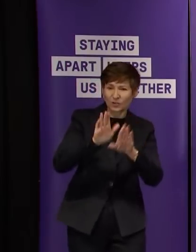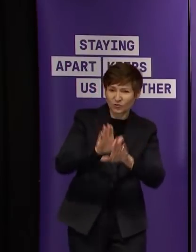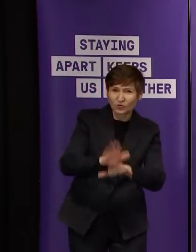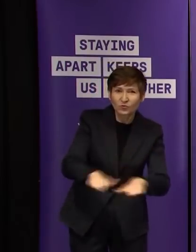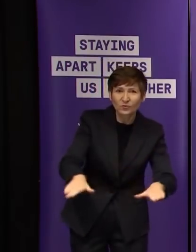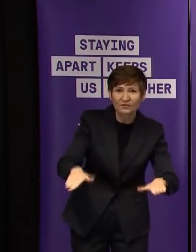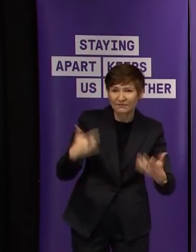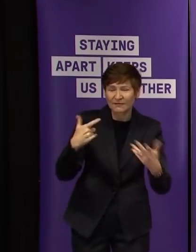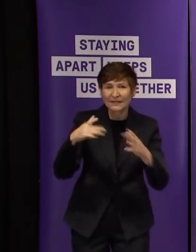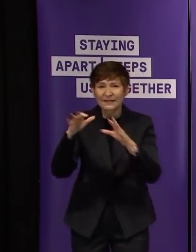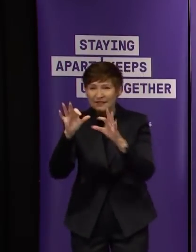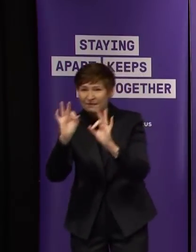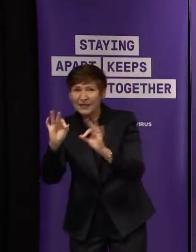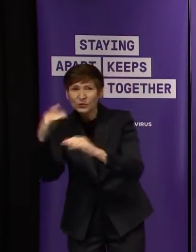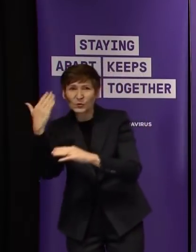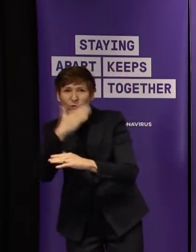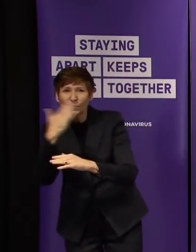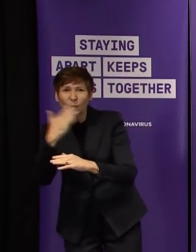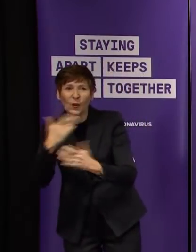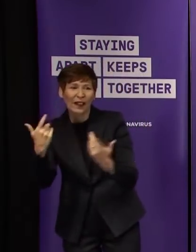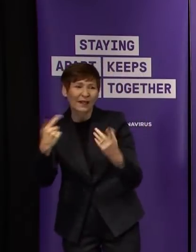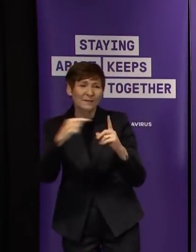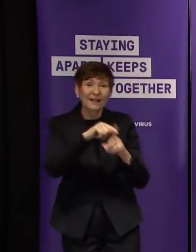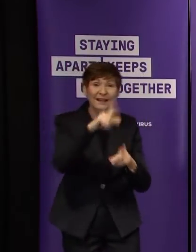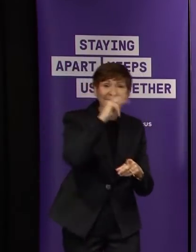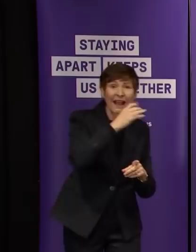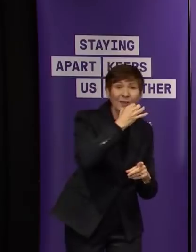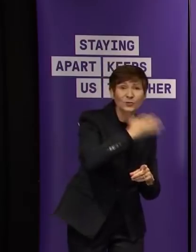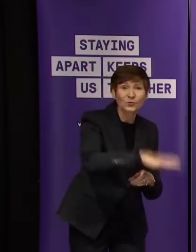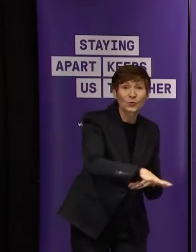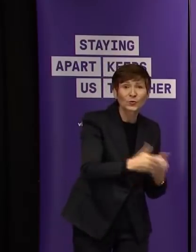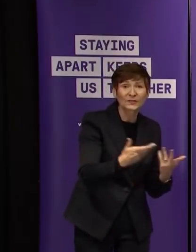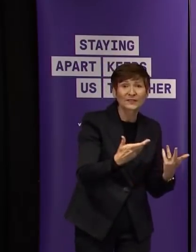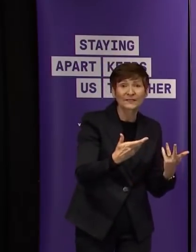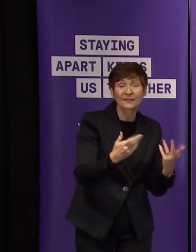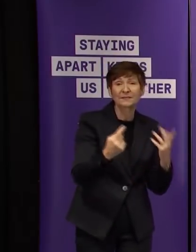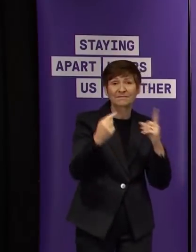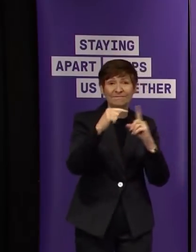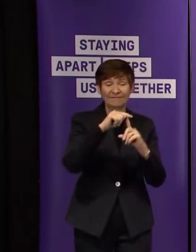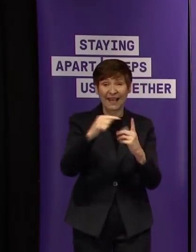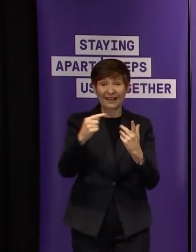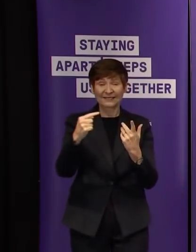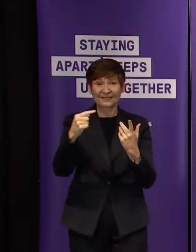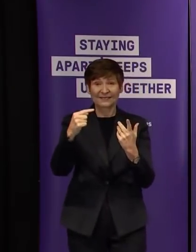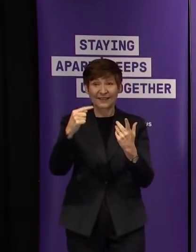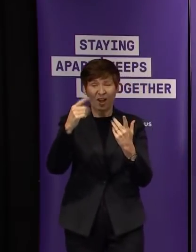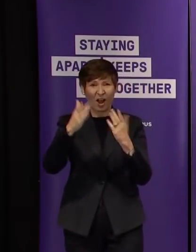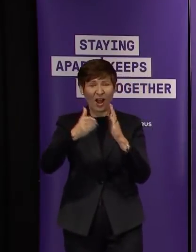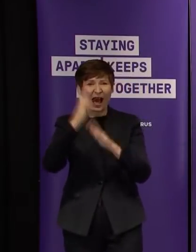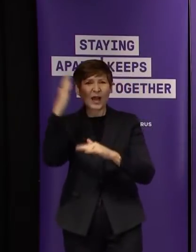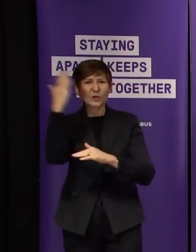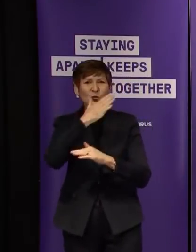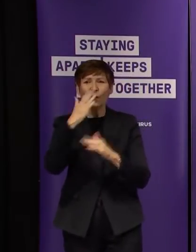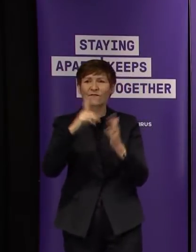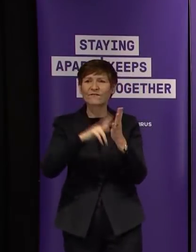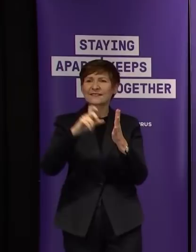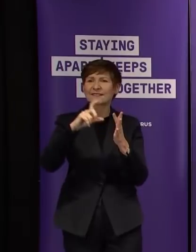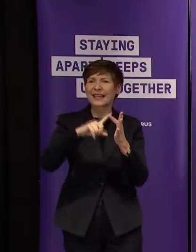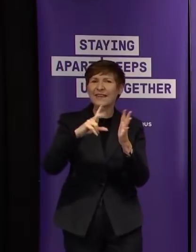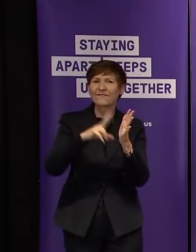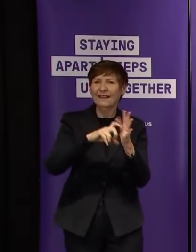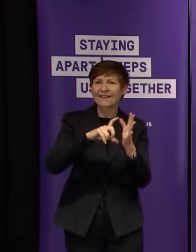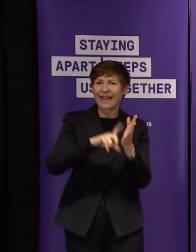to prioritise, it's the little ones and it's the senior kids and kids with a disability. So in early